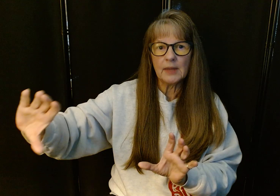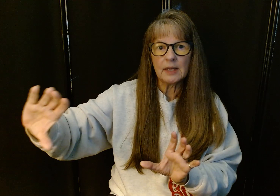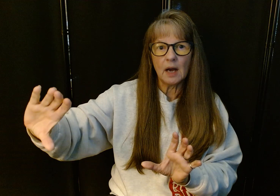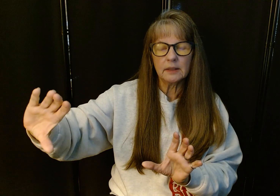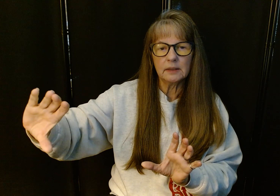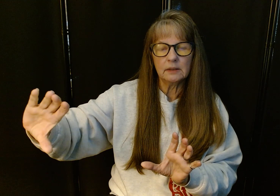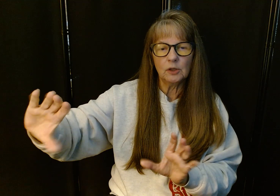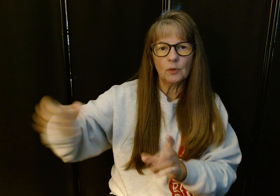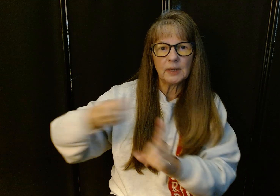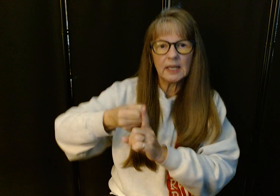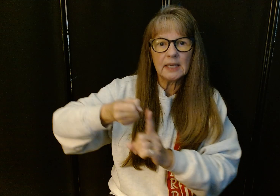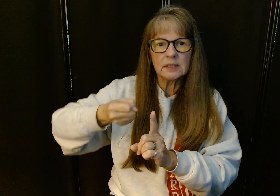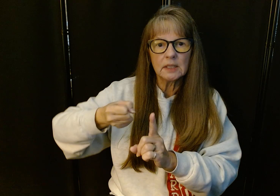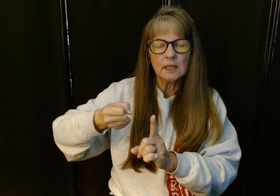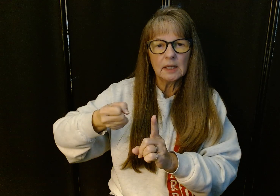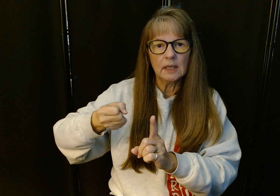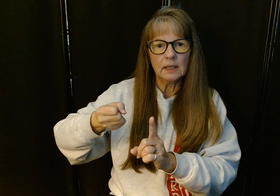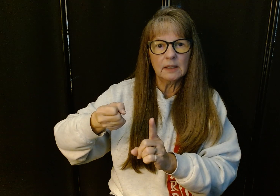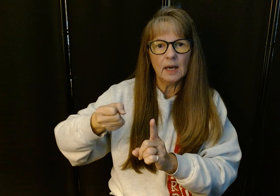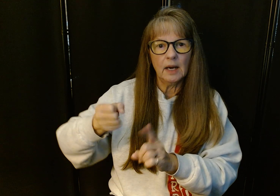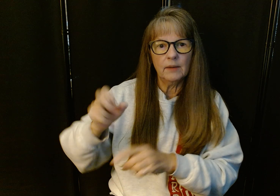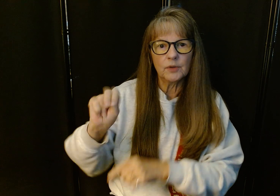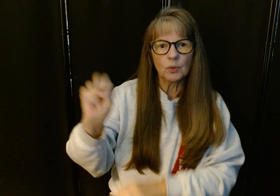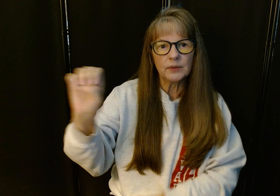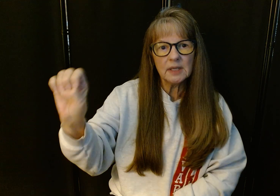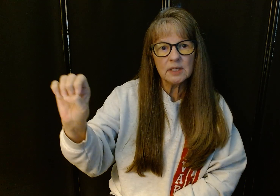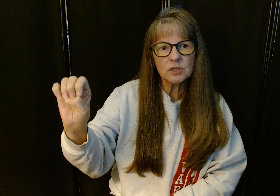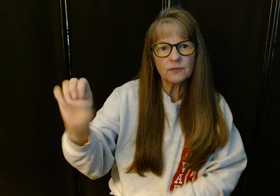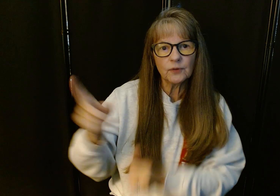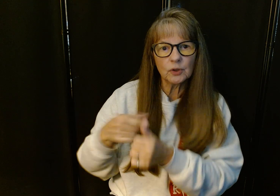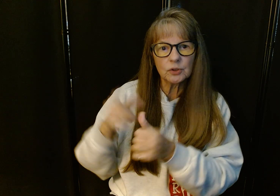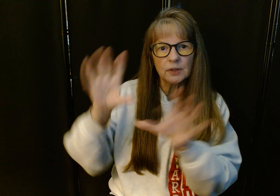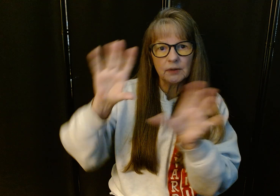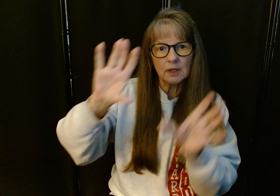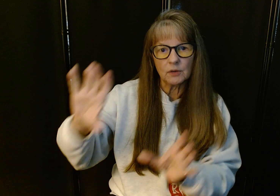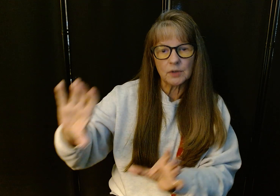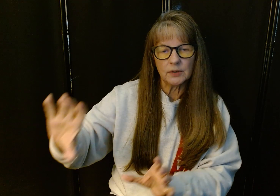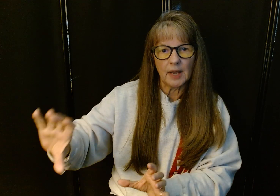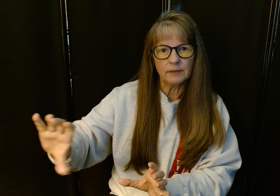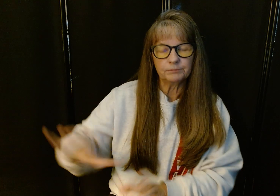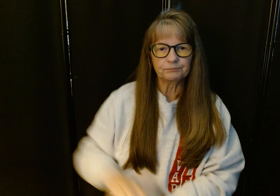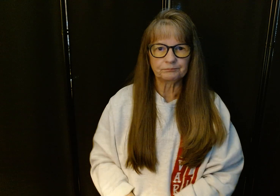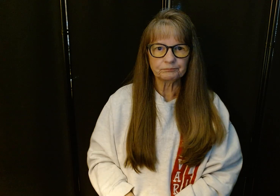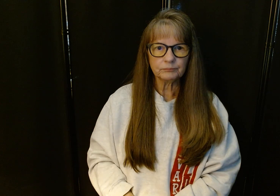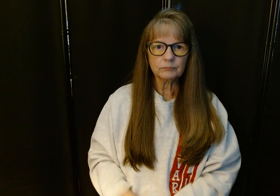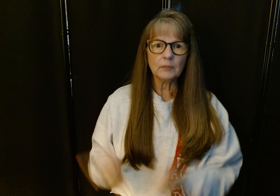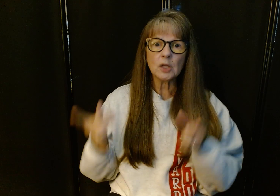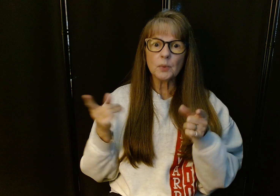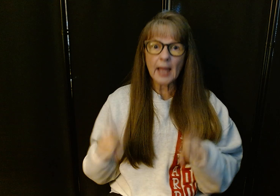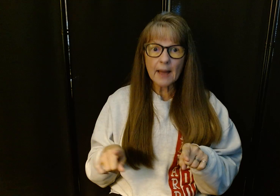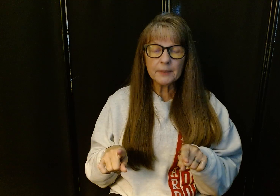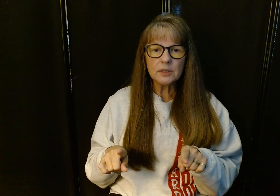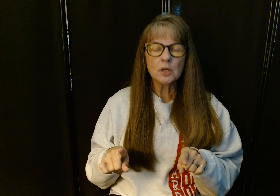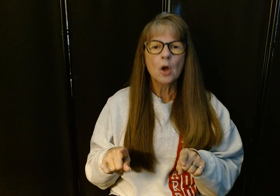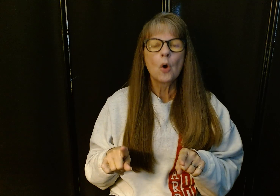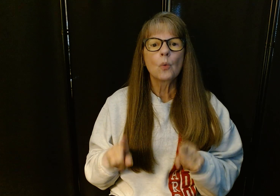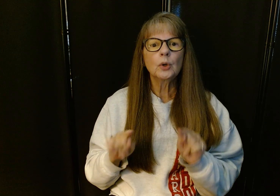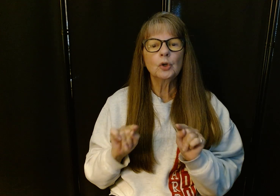got, hit in the northeast first, and then it goes on down. So what happens when you